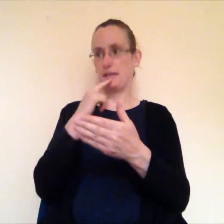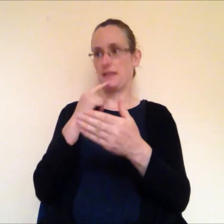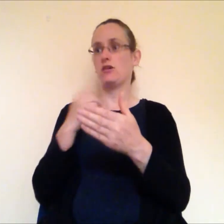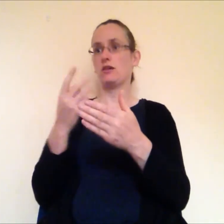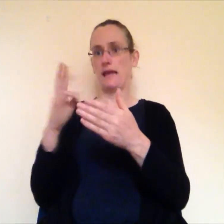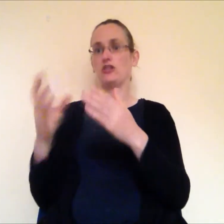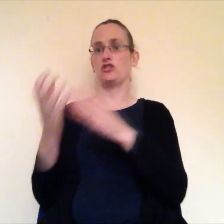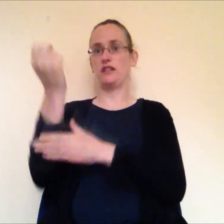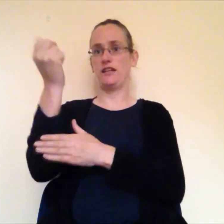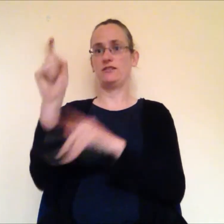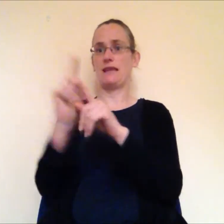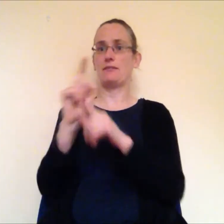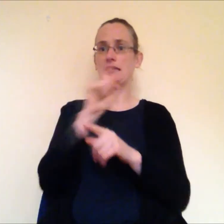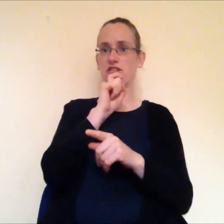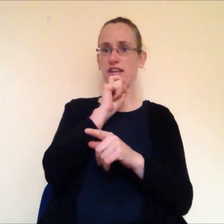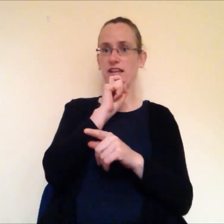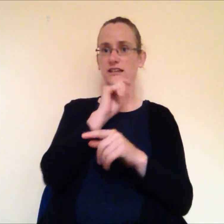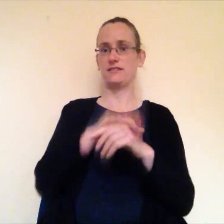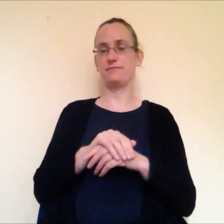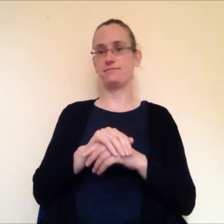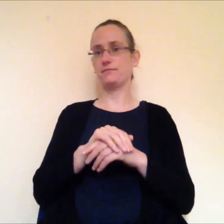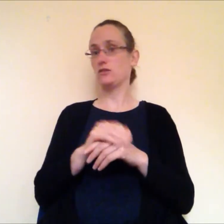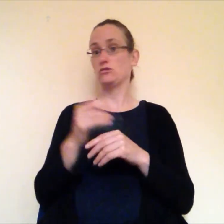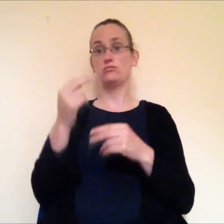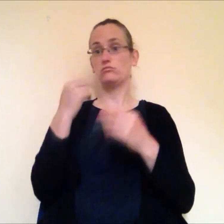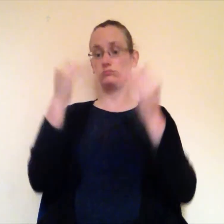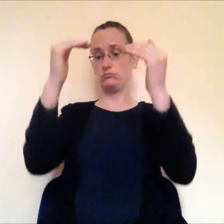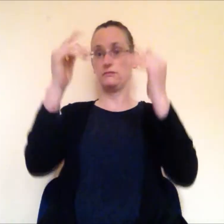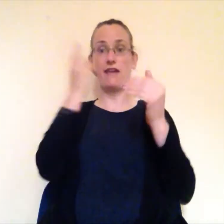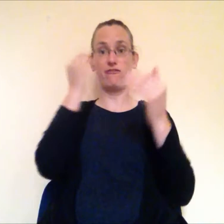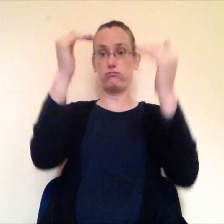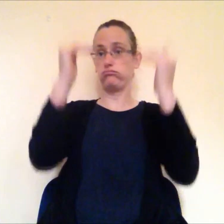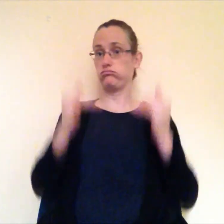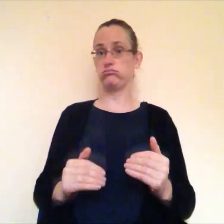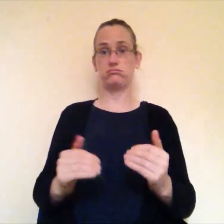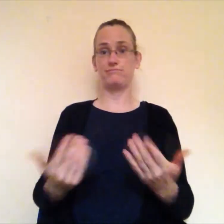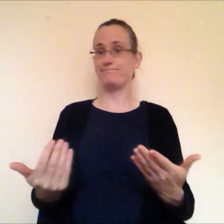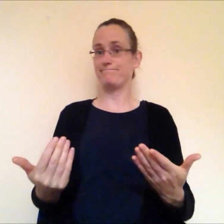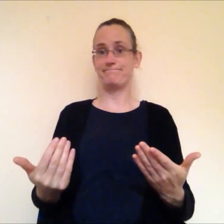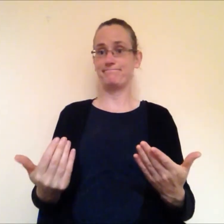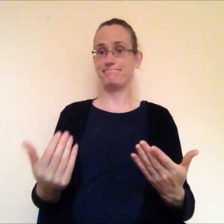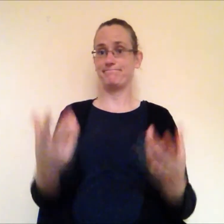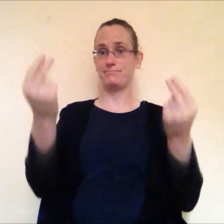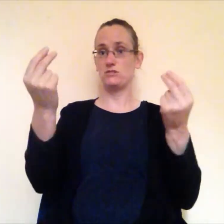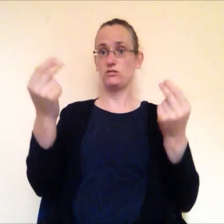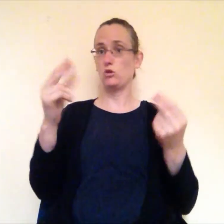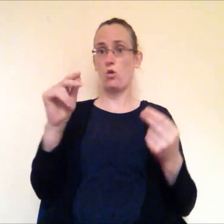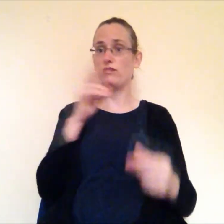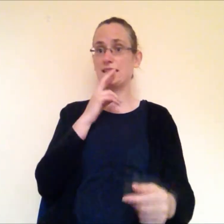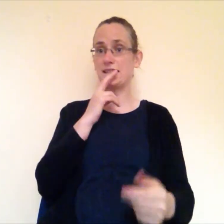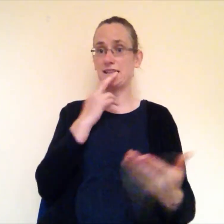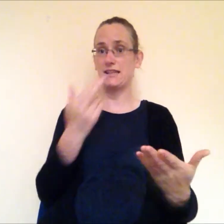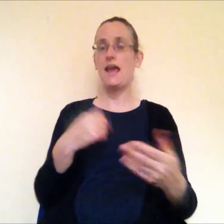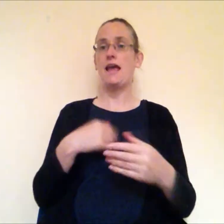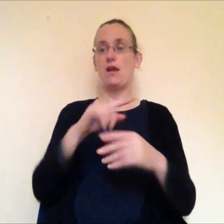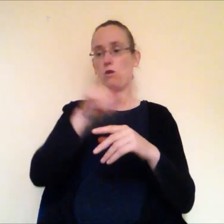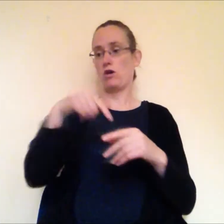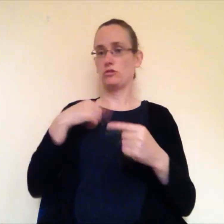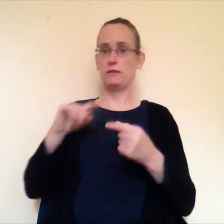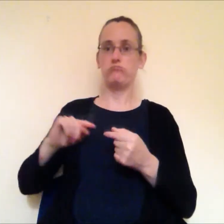have these statistics in existence. And, you know, I think everybody should be outraged. Everybody should say this is unacceptable. This is not the